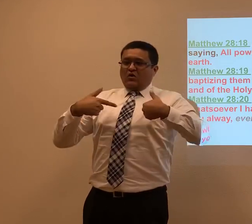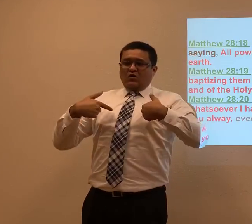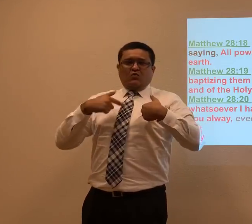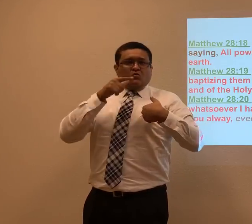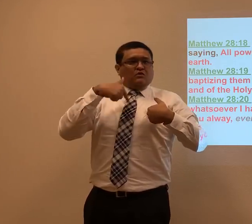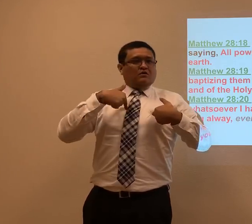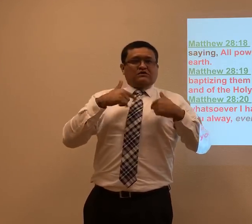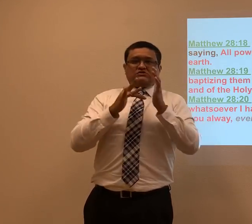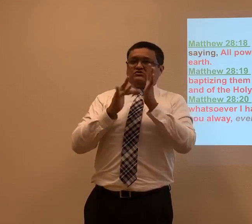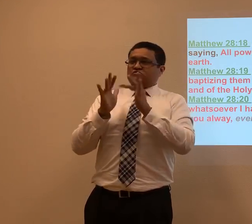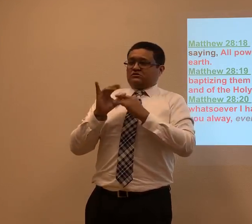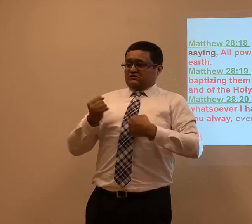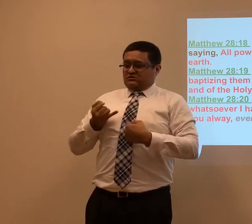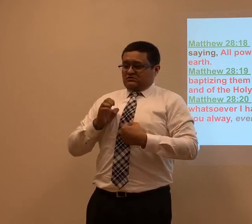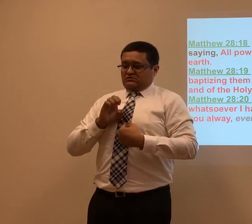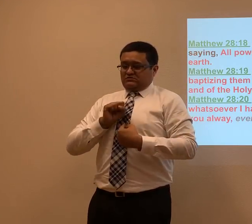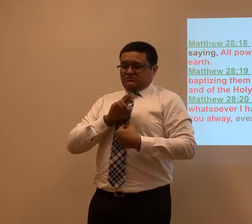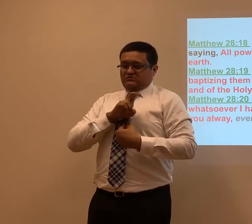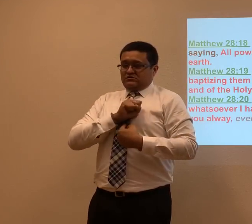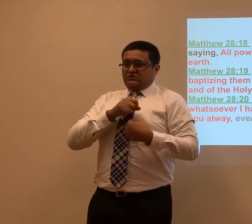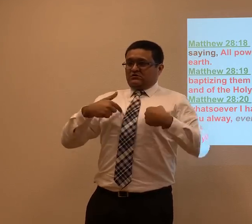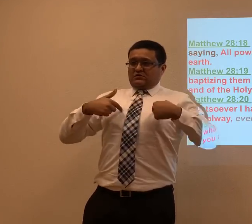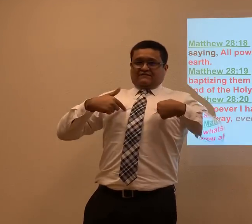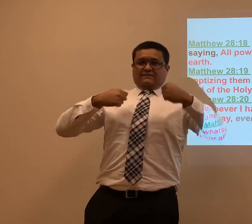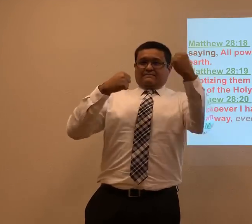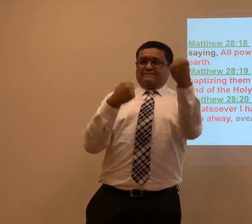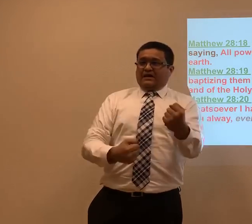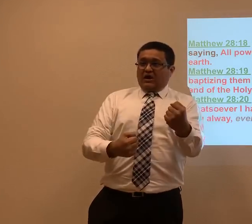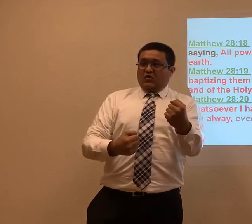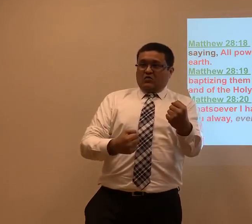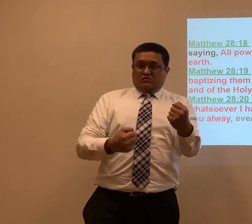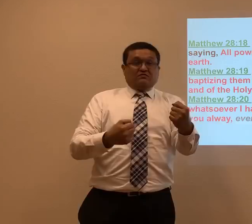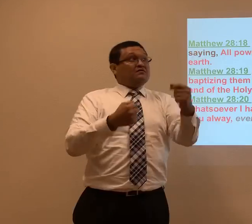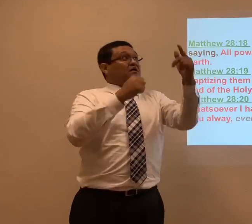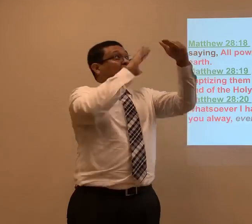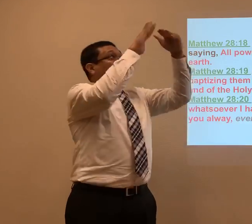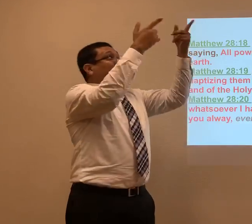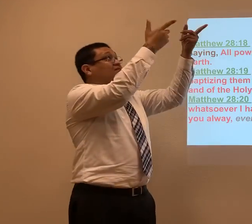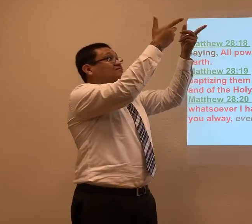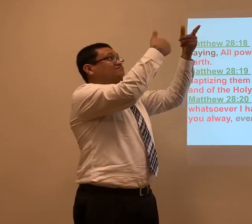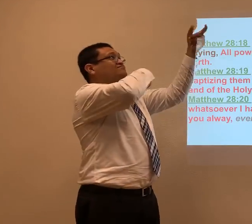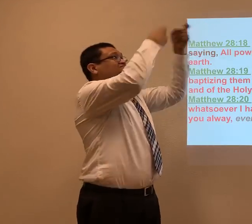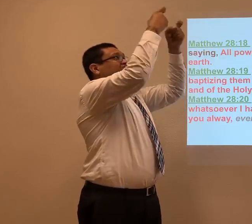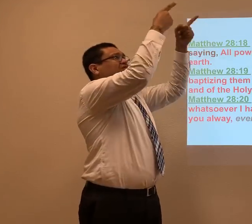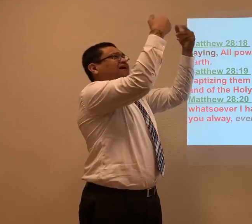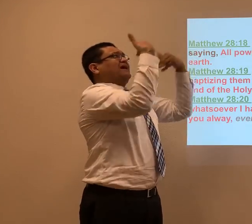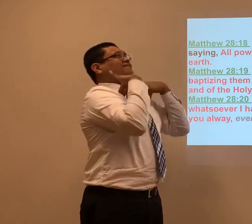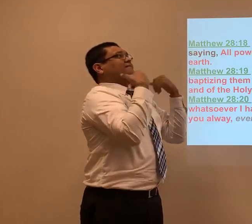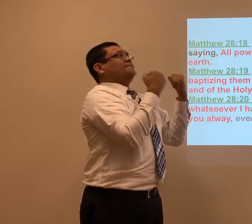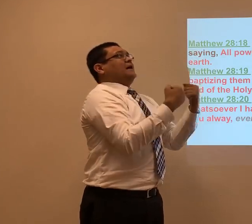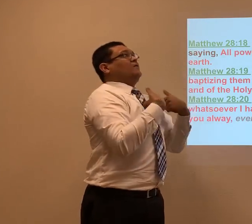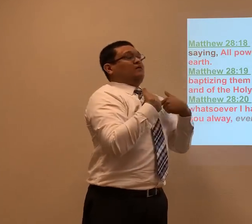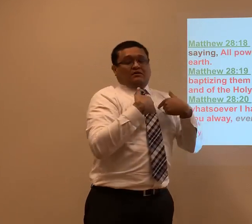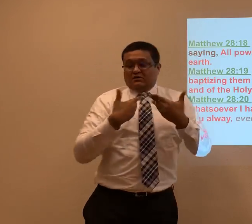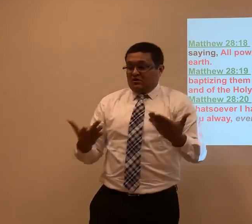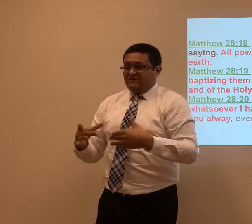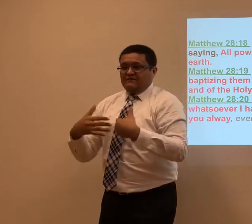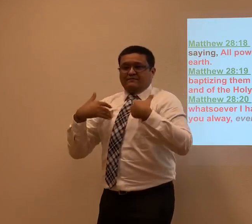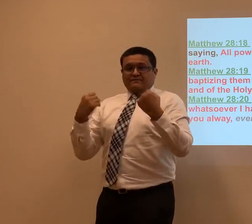understand who Jesus is. And Jesus had all the authority and power. Hands.